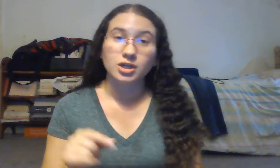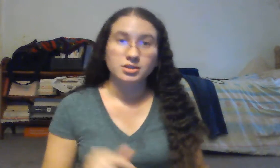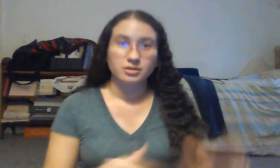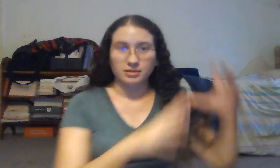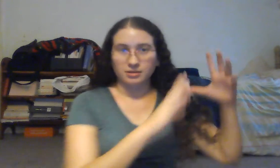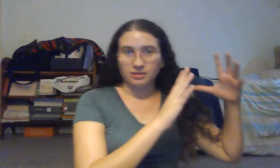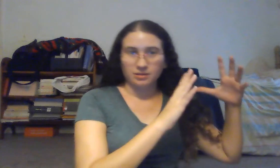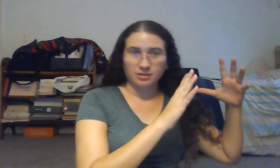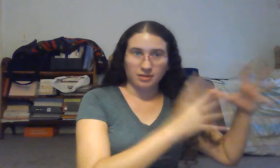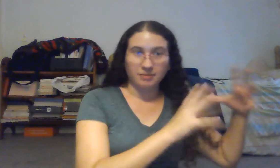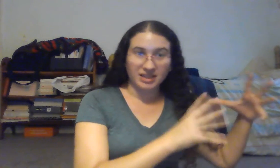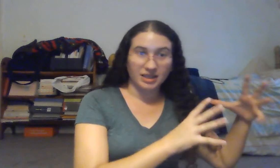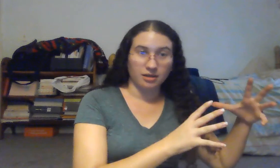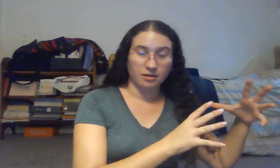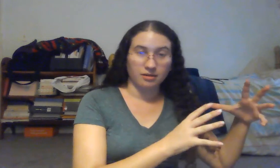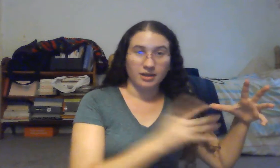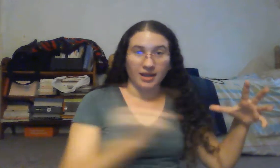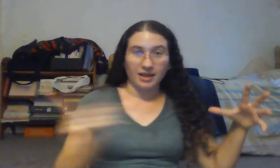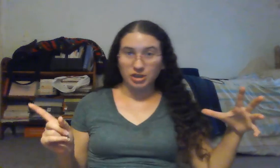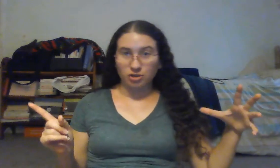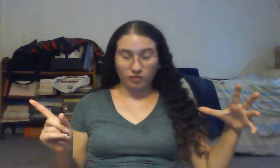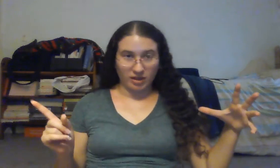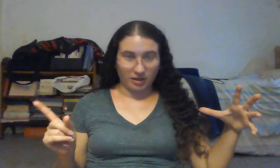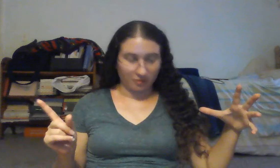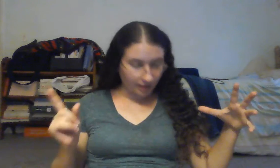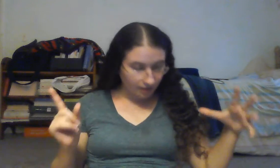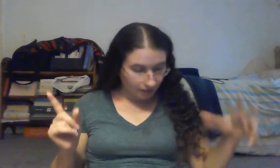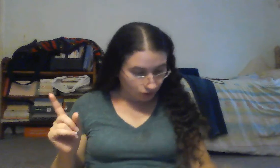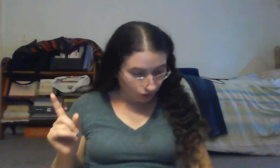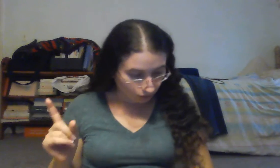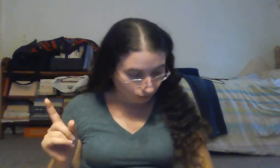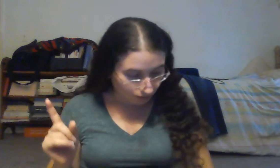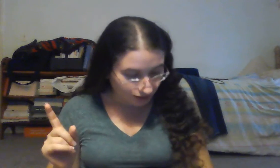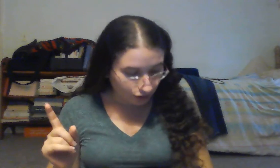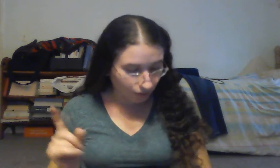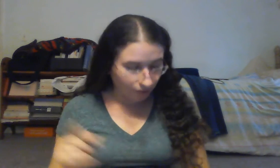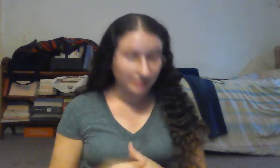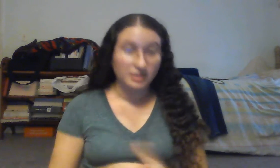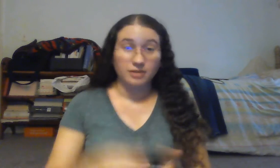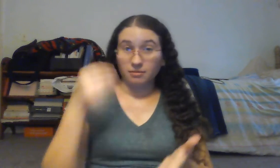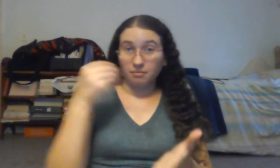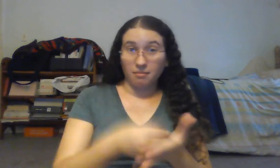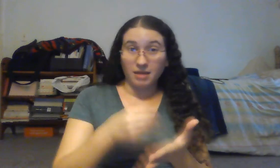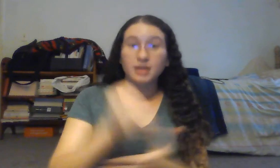So there's something here and she's over there, right? So money tomorrow it send her.